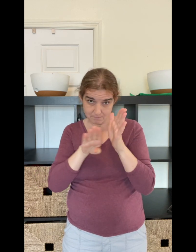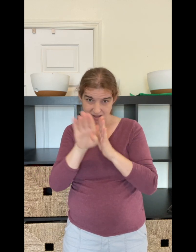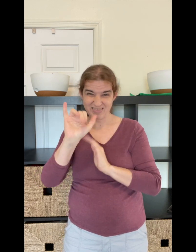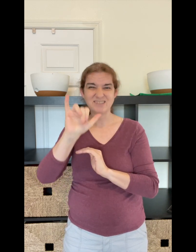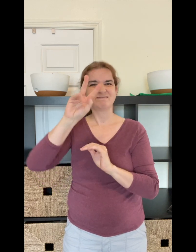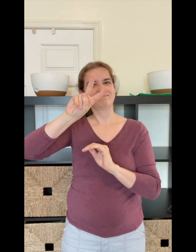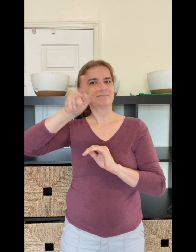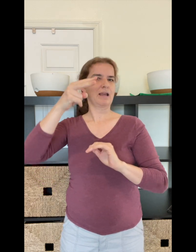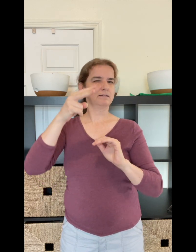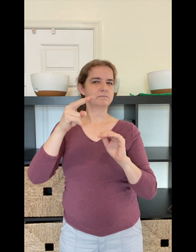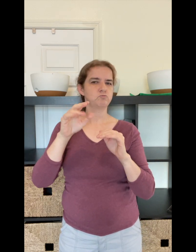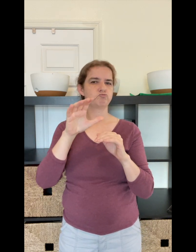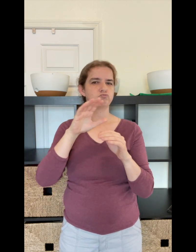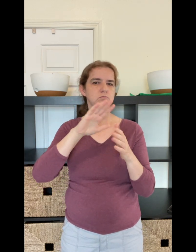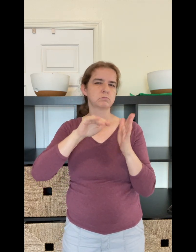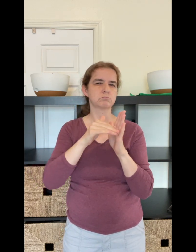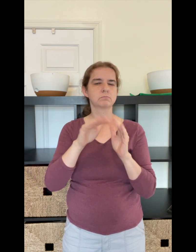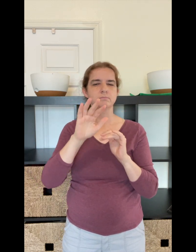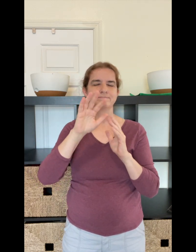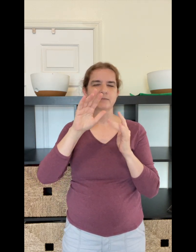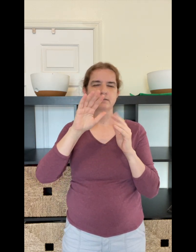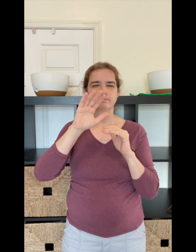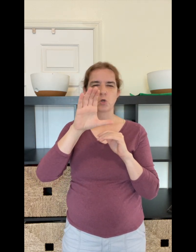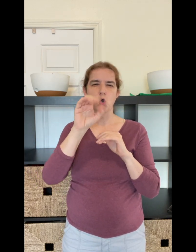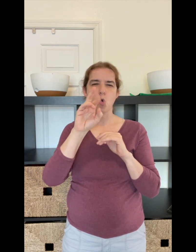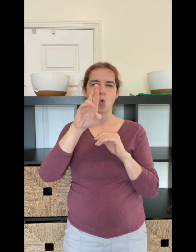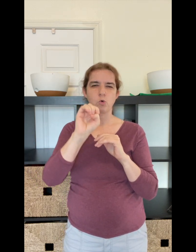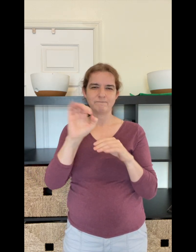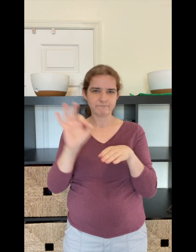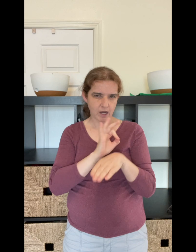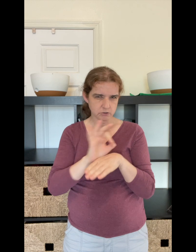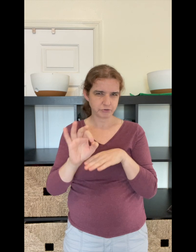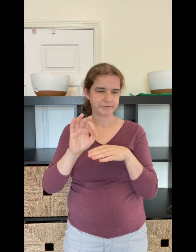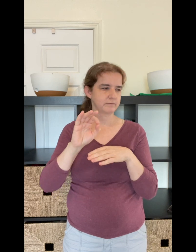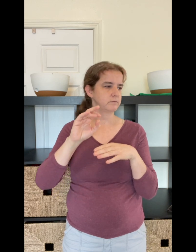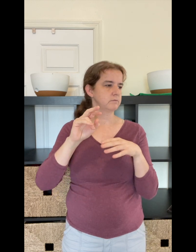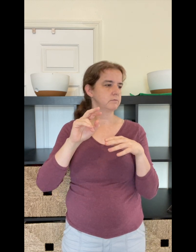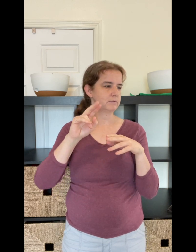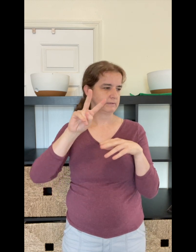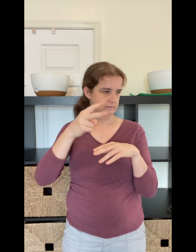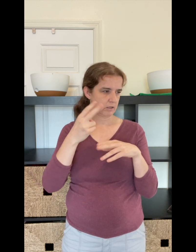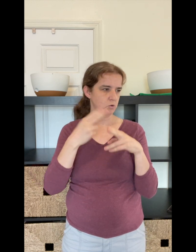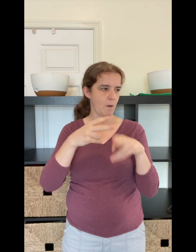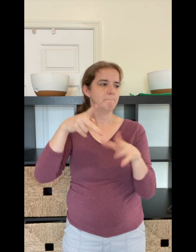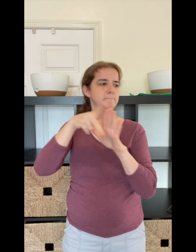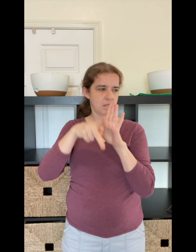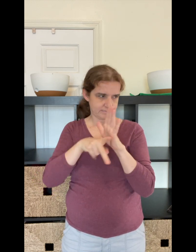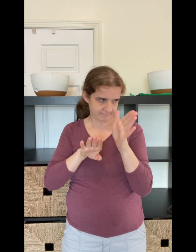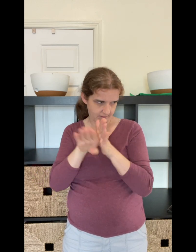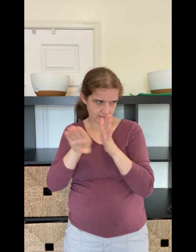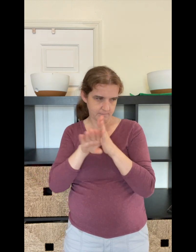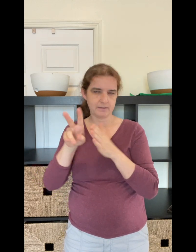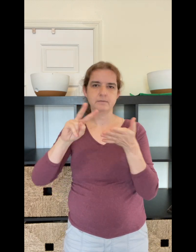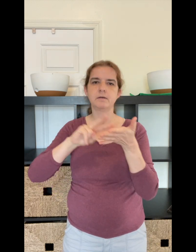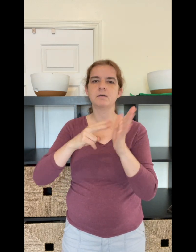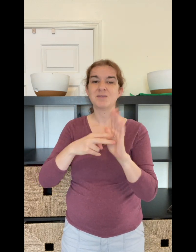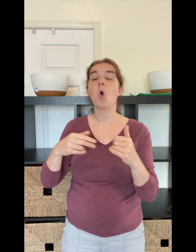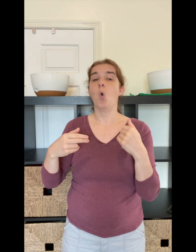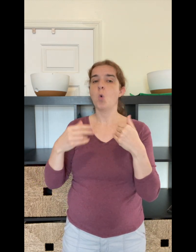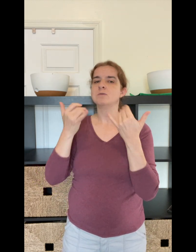policy development. That's the second core function. The second one is called policy development, and